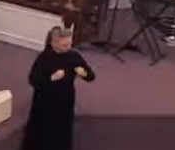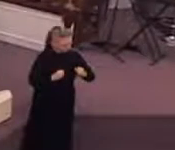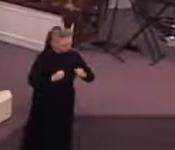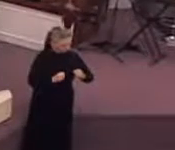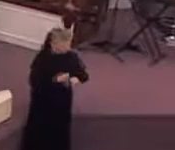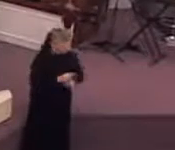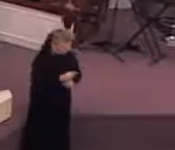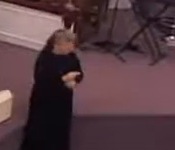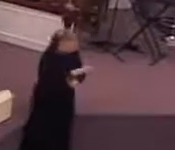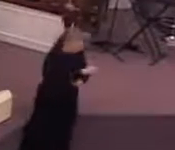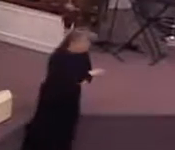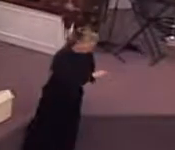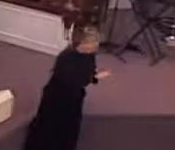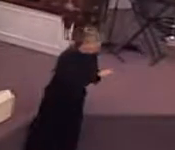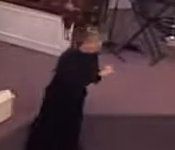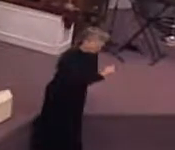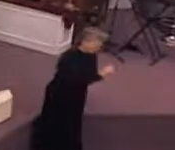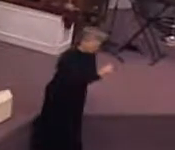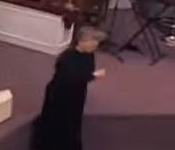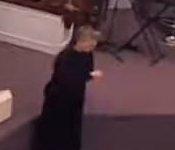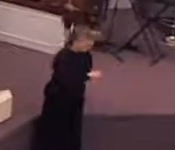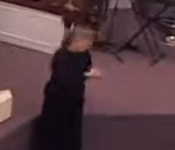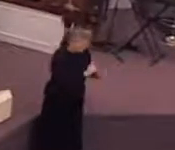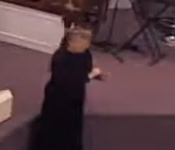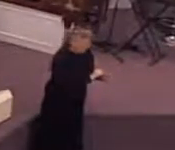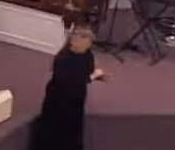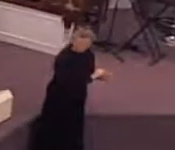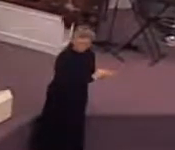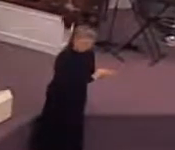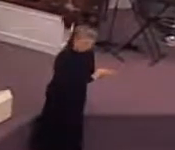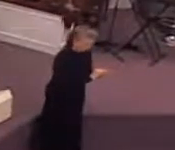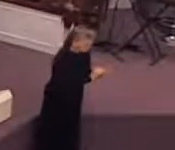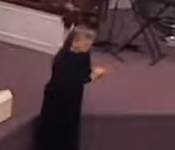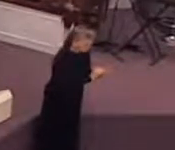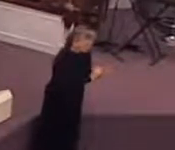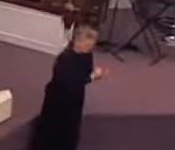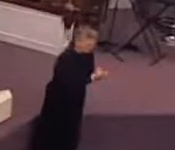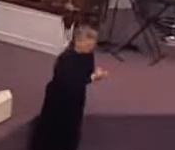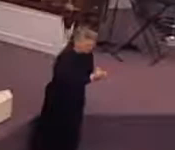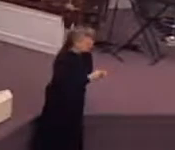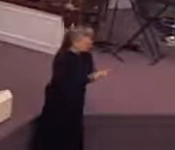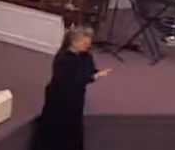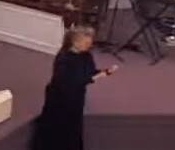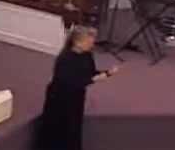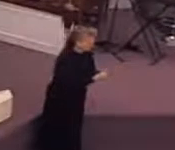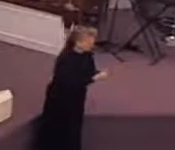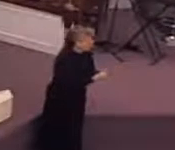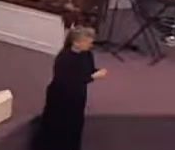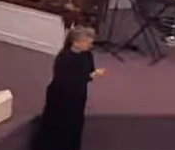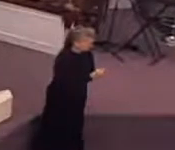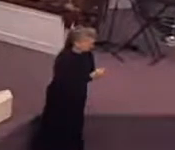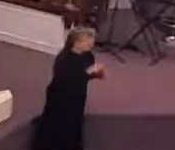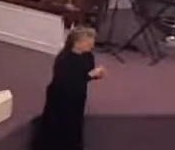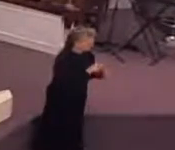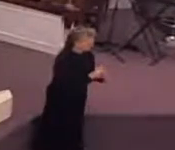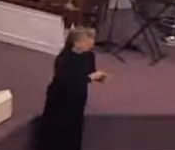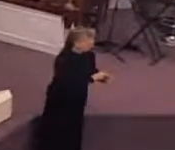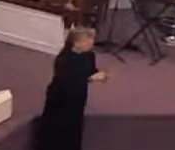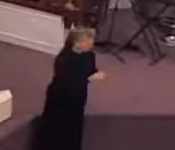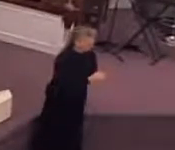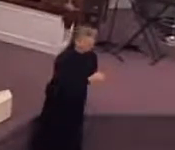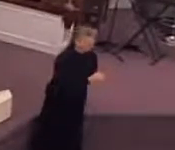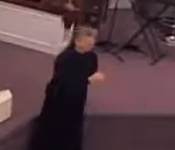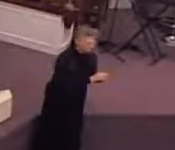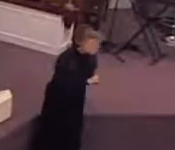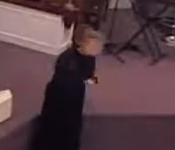Amen. You find that in the four Gospels, the disciples, they would frequently, amen, have petty little divisions among them. But when you turn into the